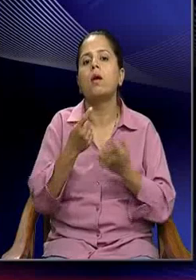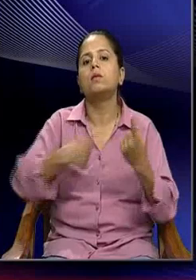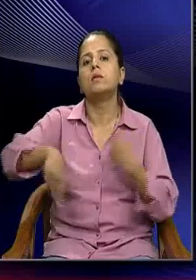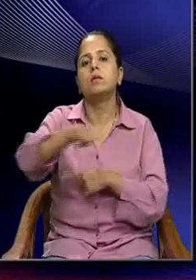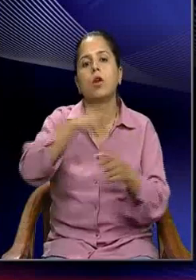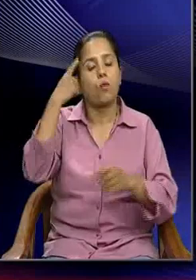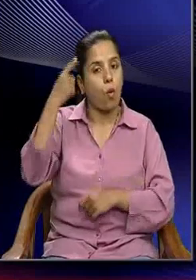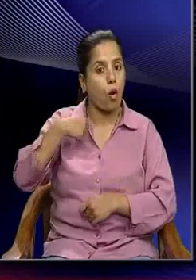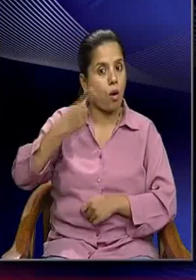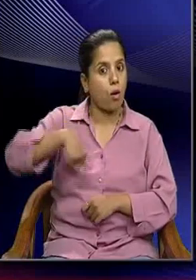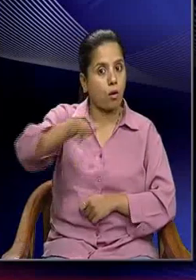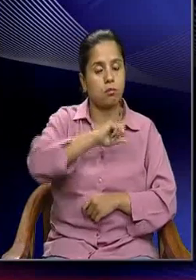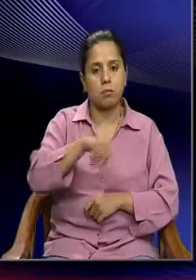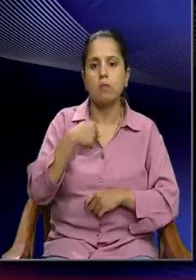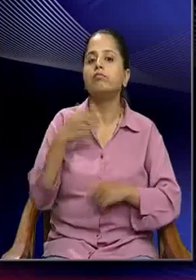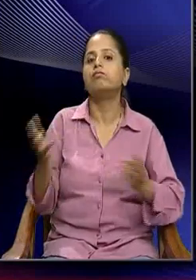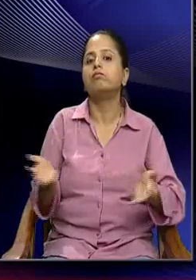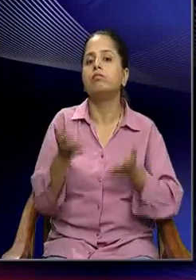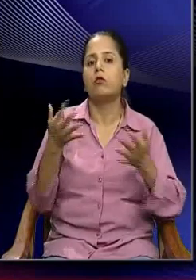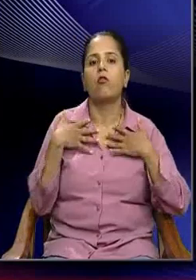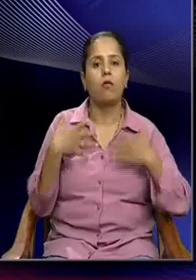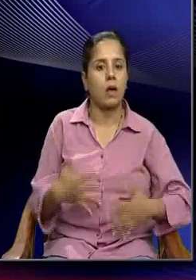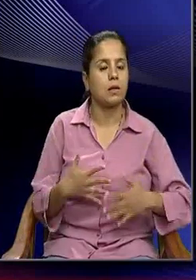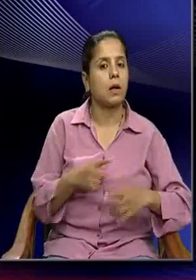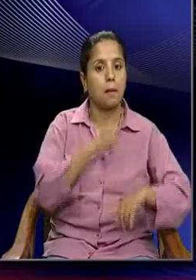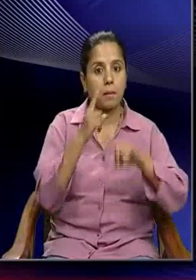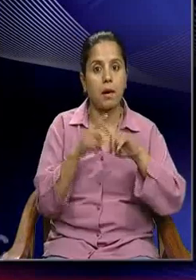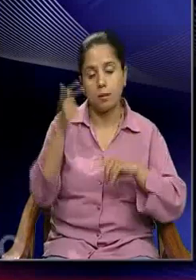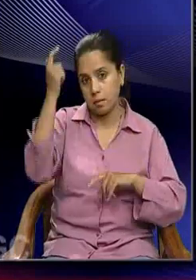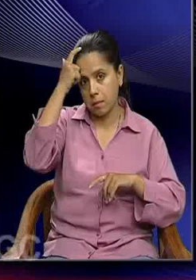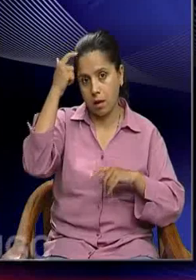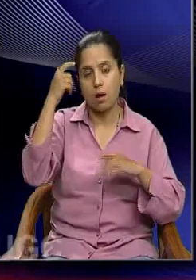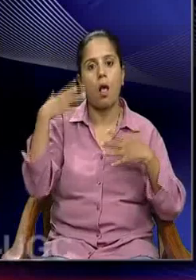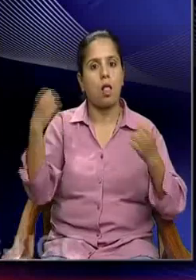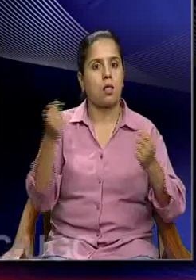for us to promote physical and the mental well-being.